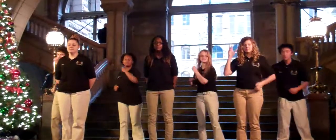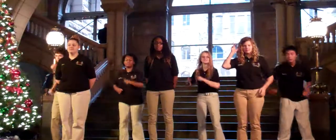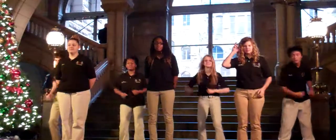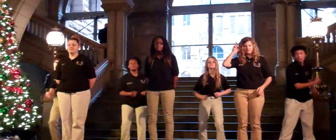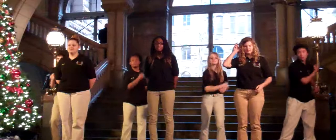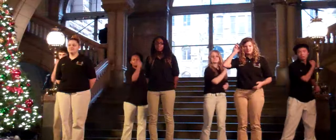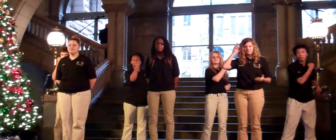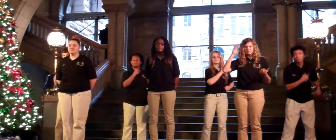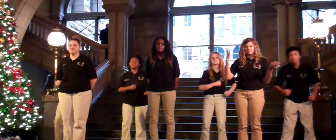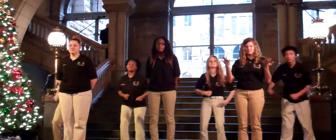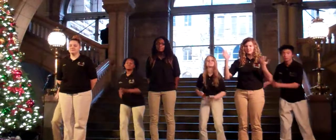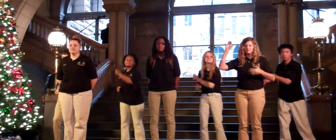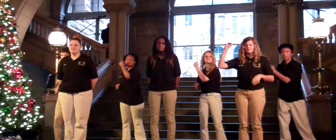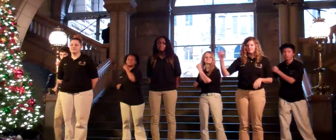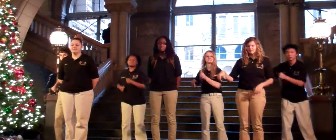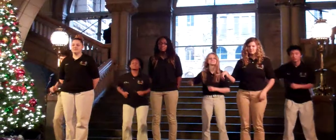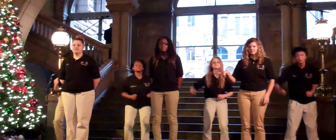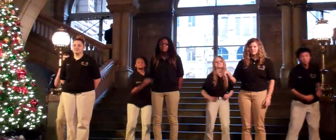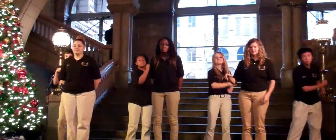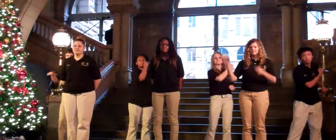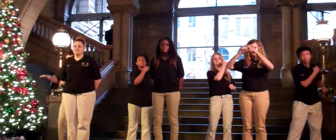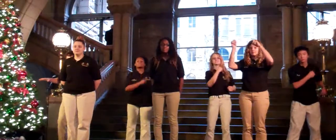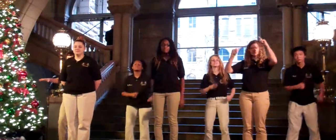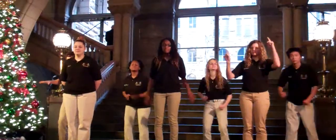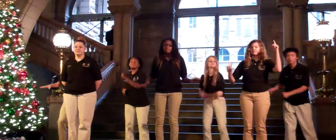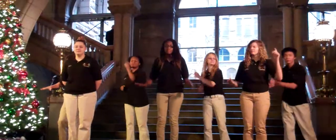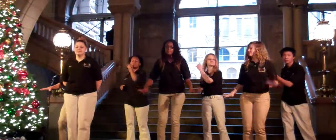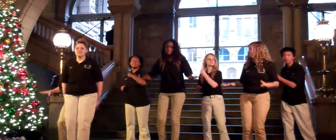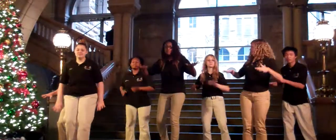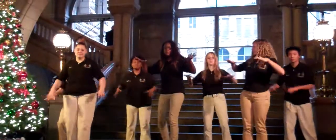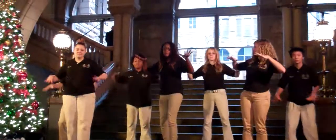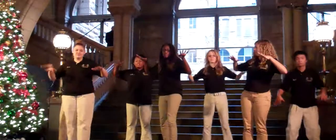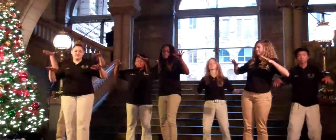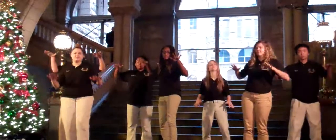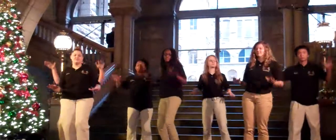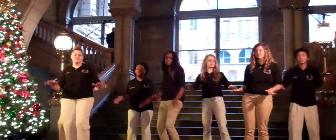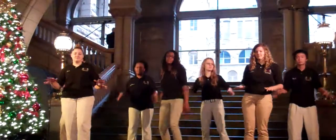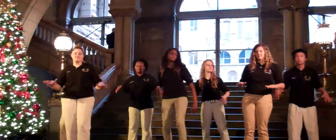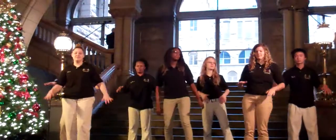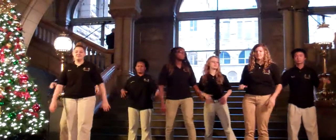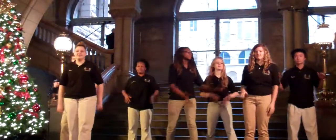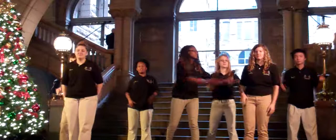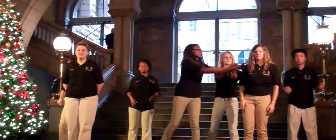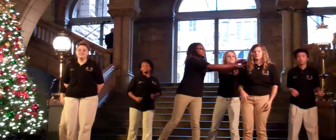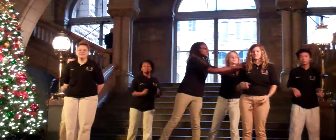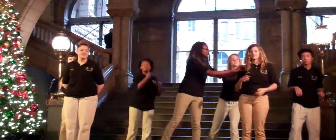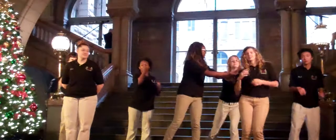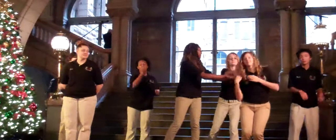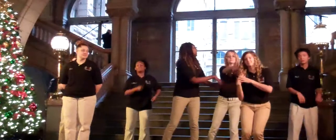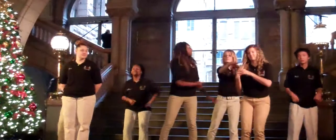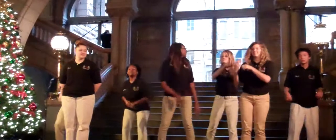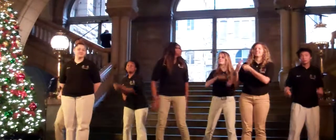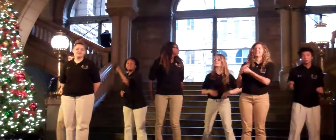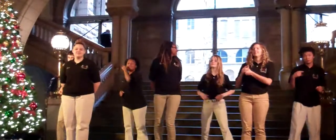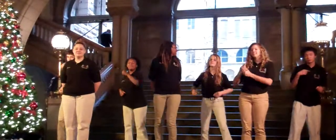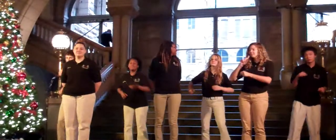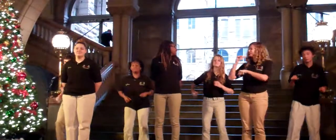I'm I'm going to give us now, but I'm going to shake the world. Here we go, I got